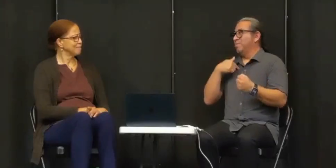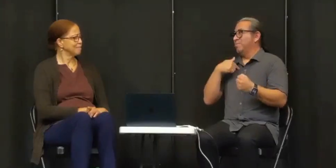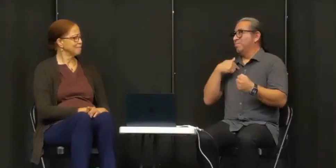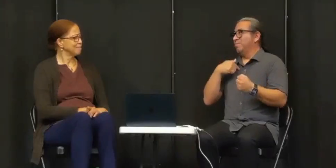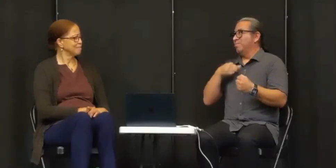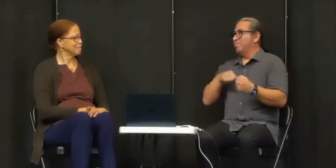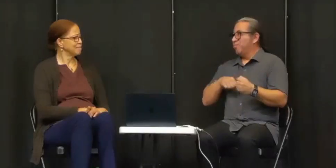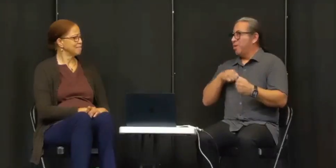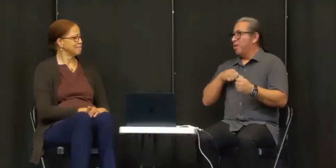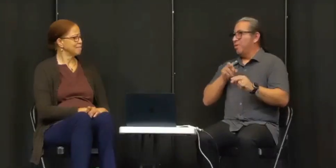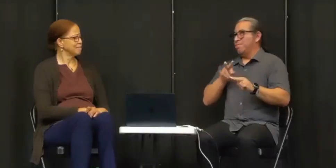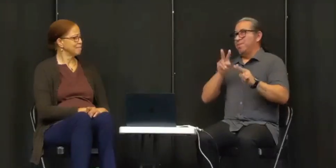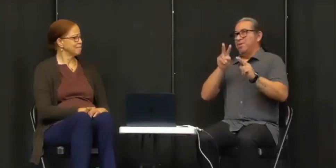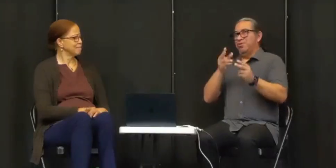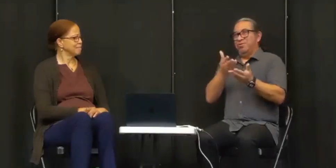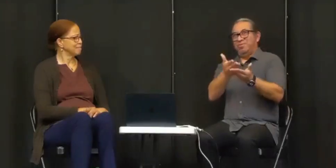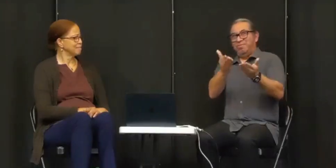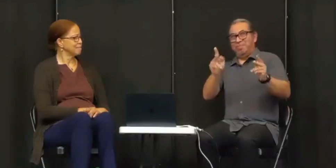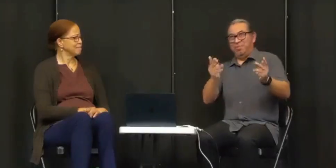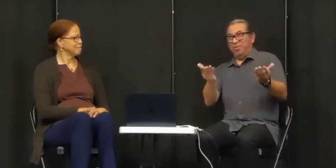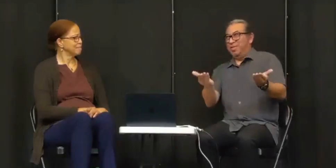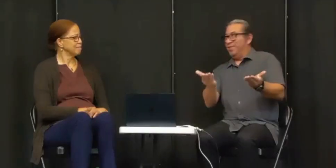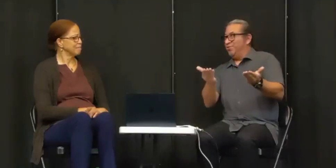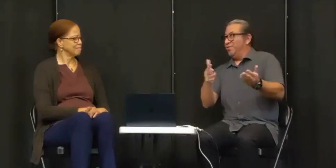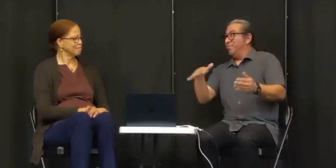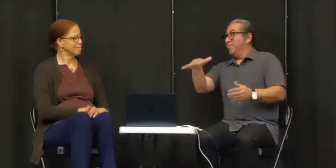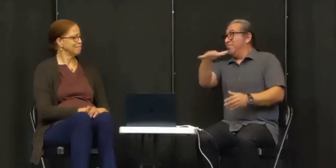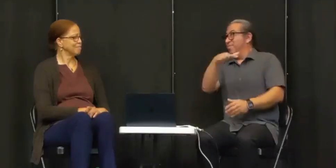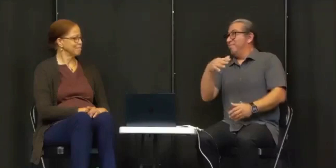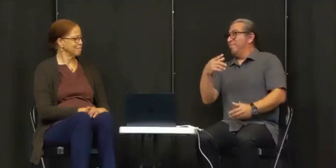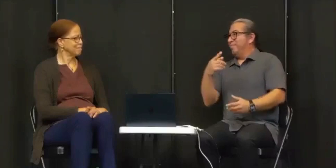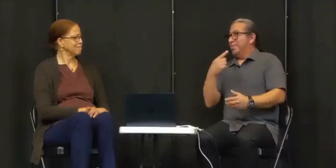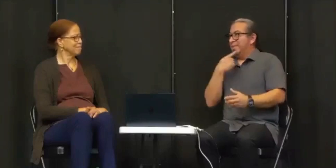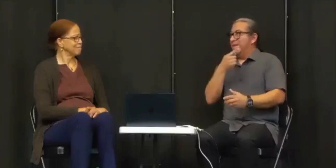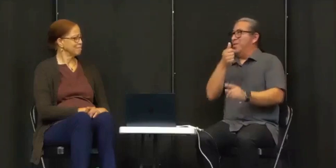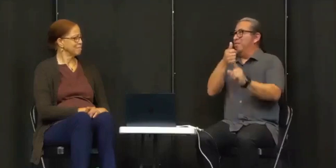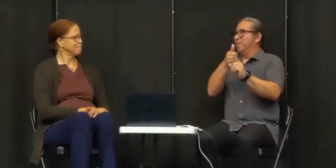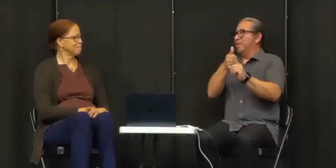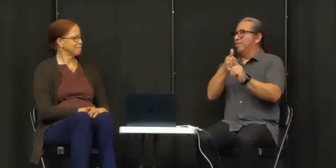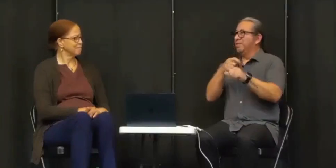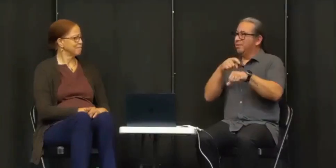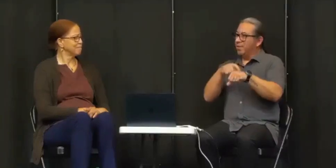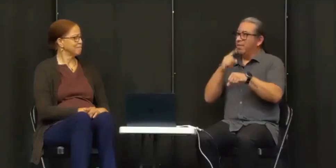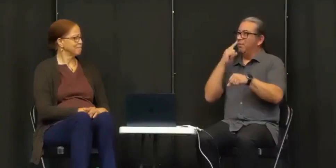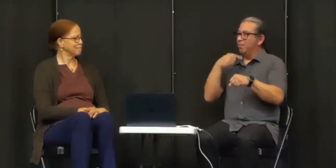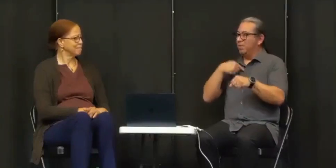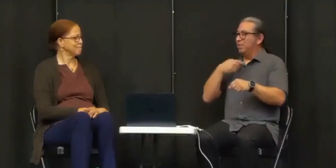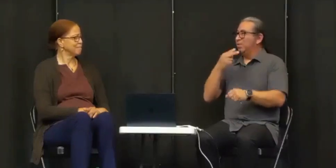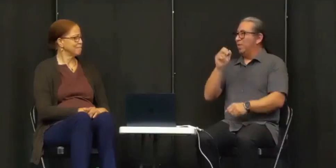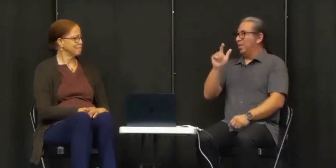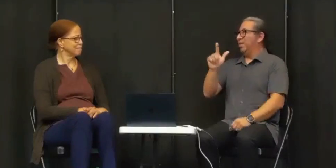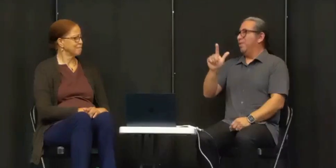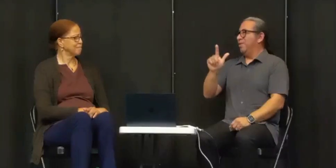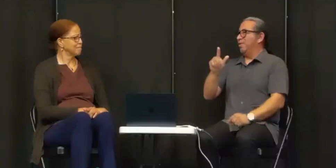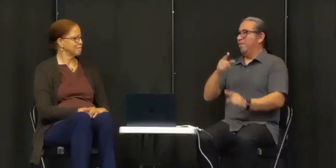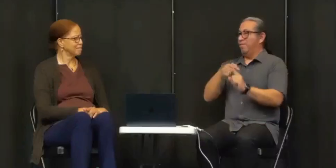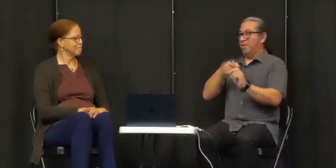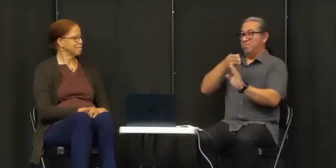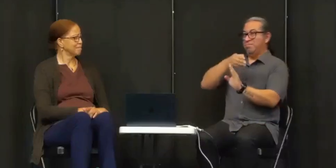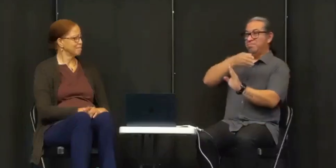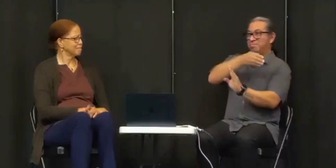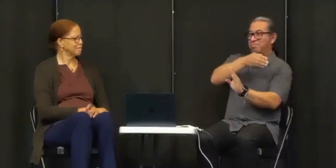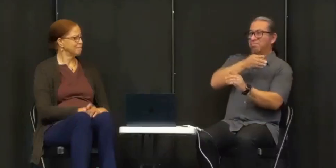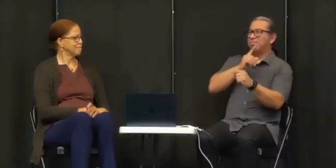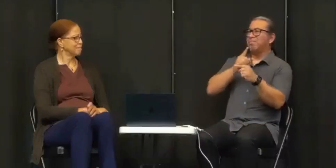healing. That's why I'm proud, you know, to look at the knowledge that we're here, tell themselves it's time for me to